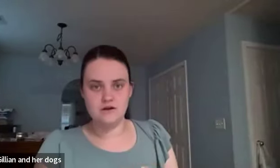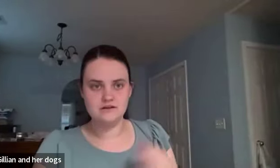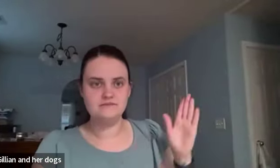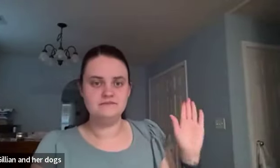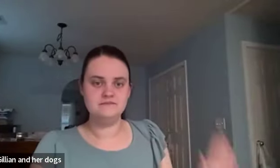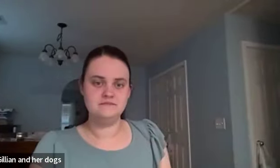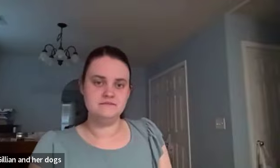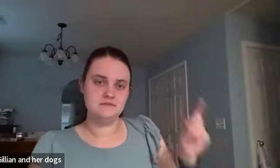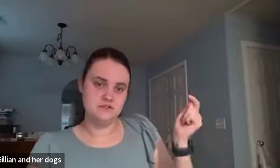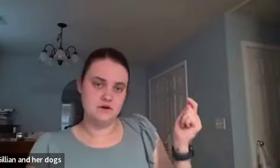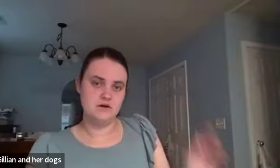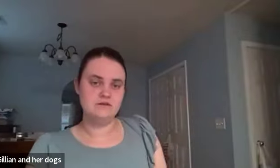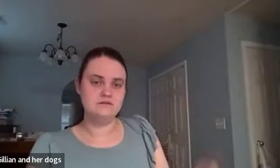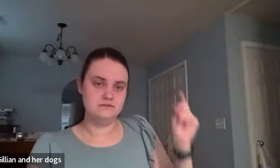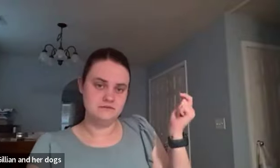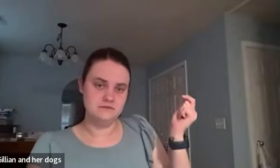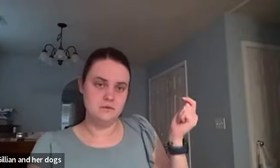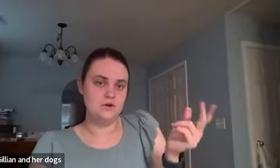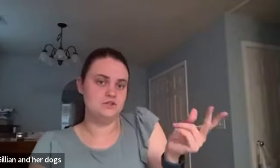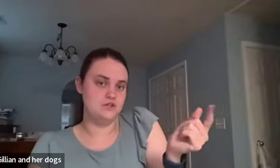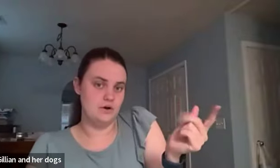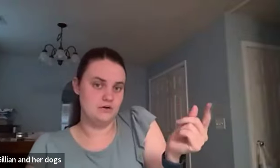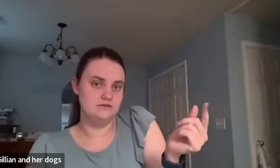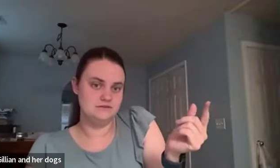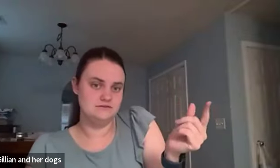dog, dog, or dog.